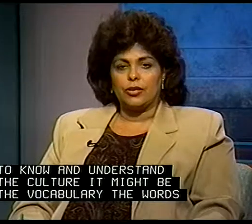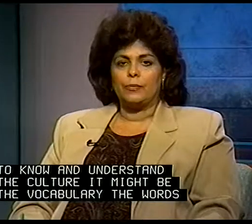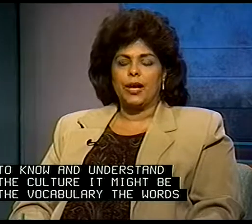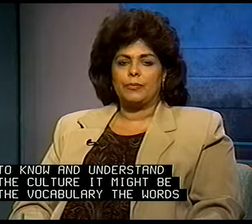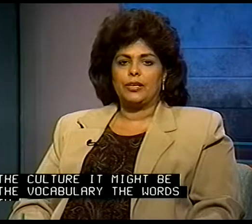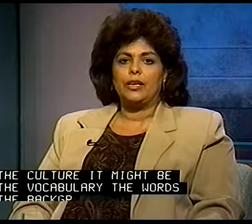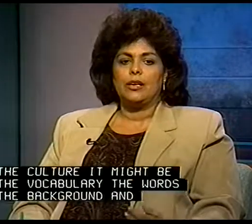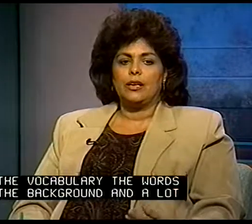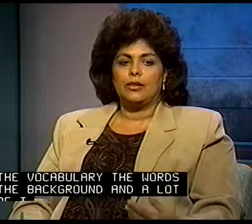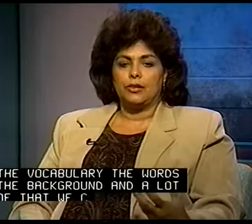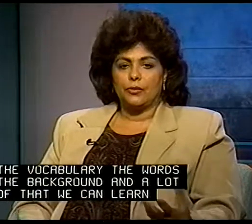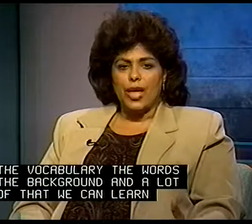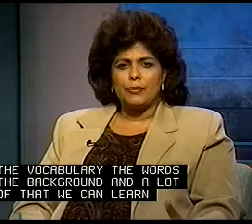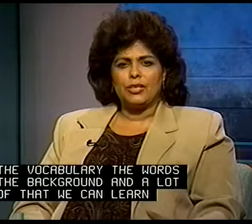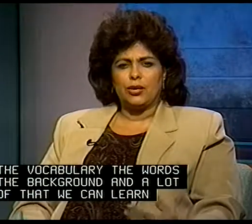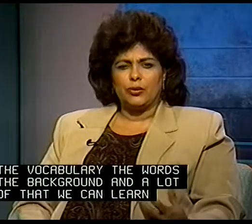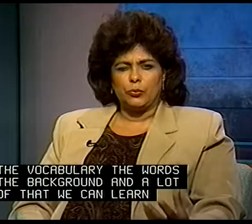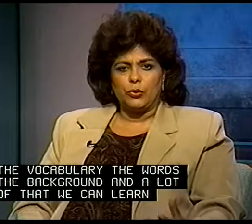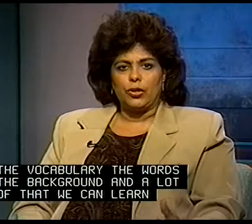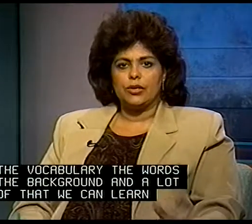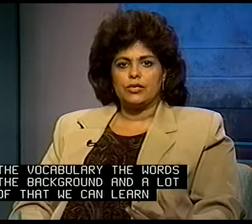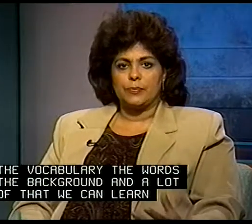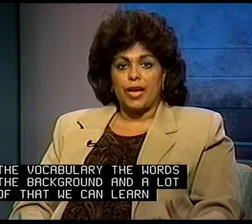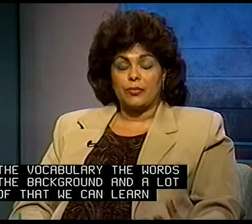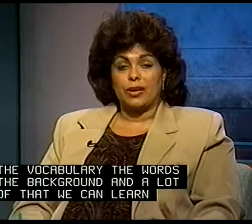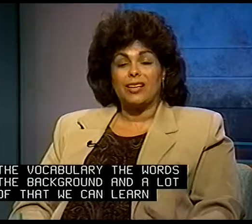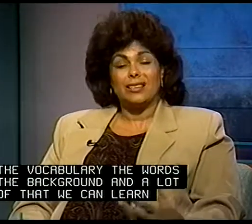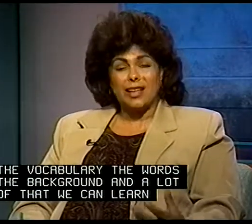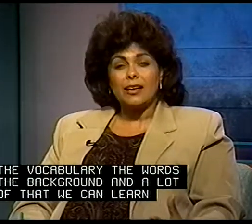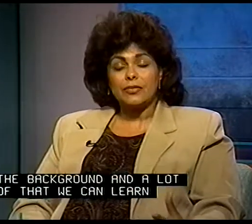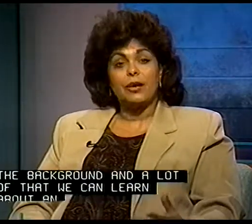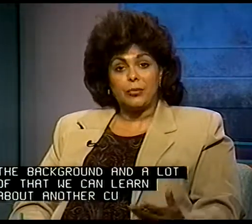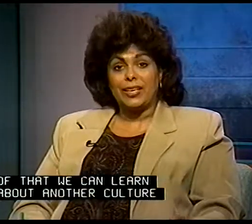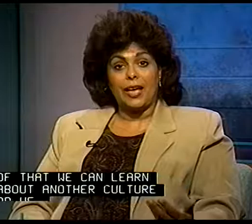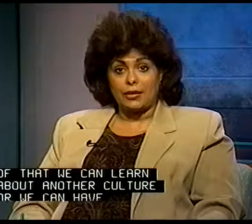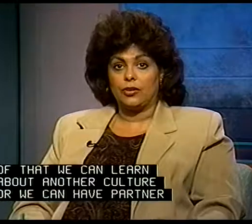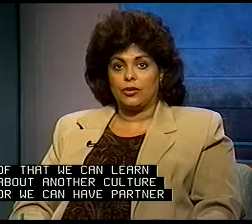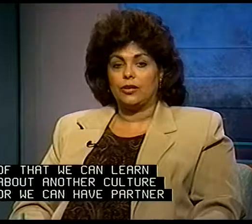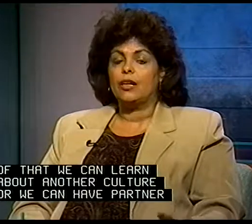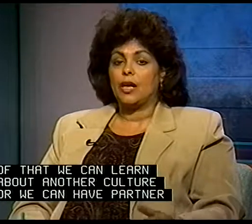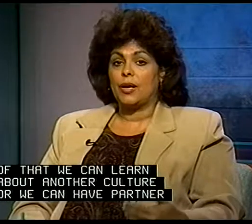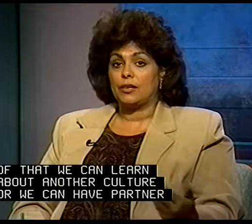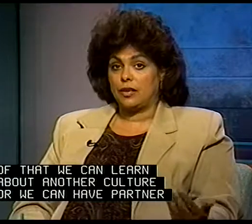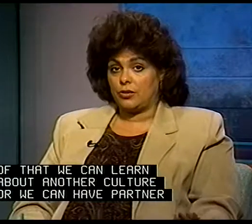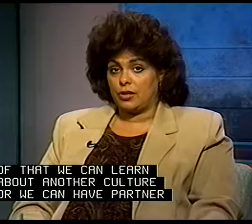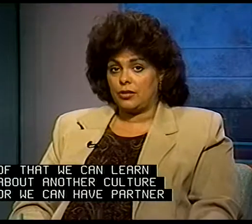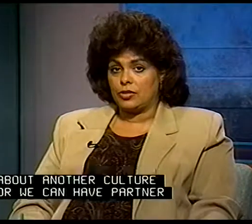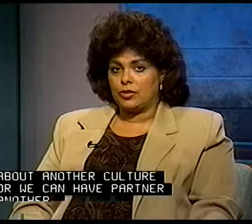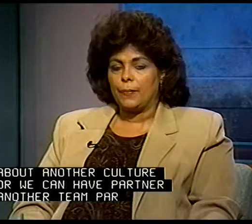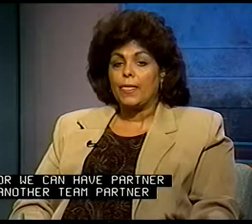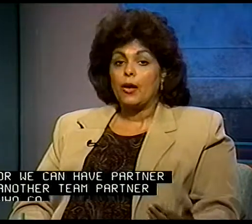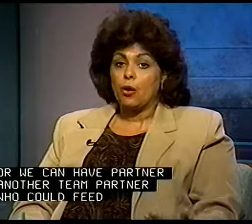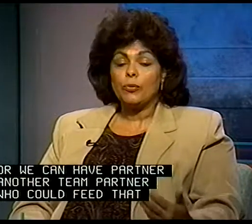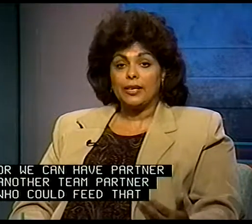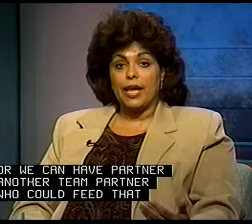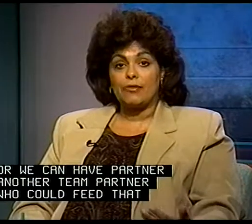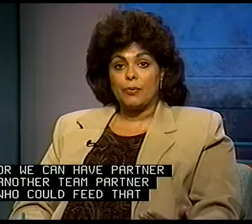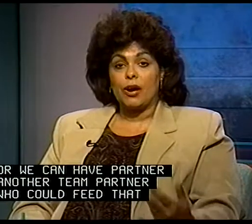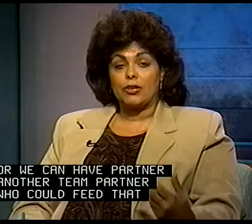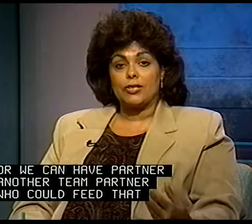It might be the vocabulary, the words, the background. And a lot of that we can learn about another culture. Or we can have a partner, a